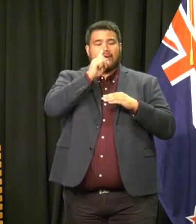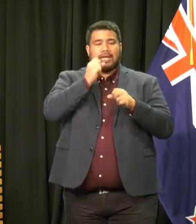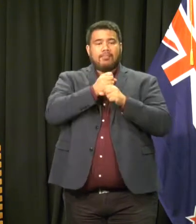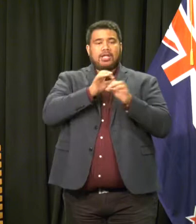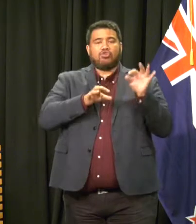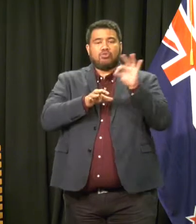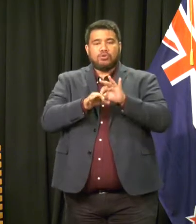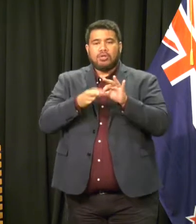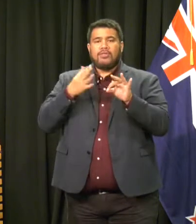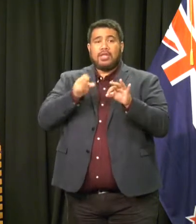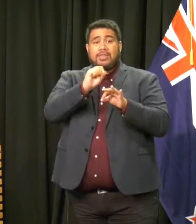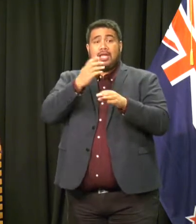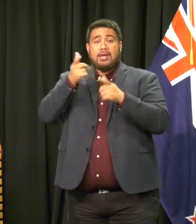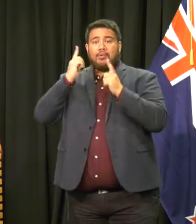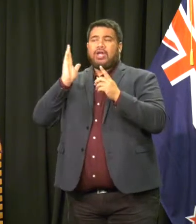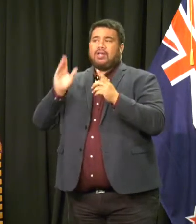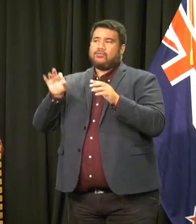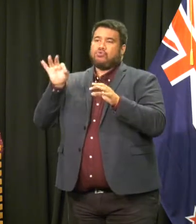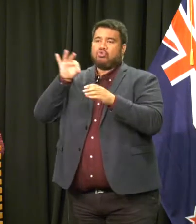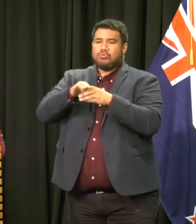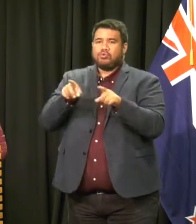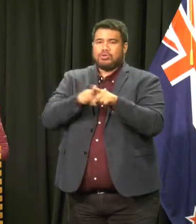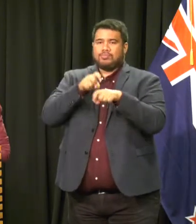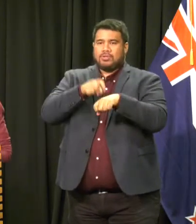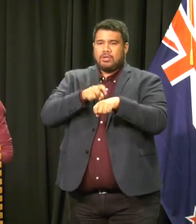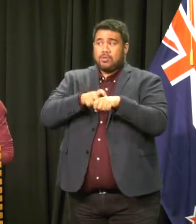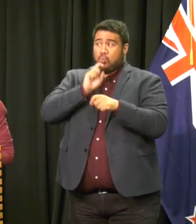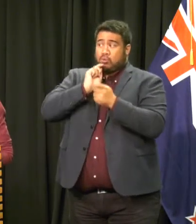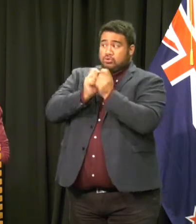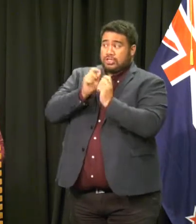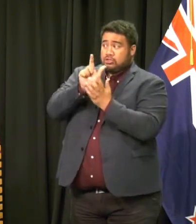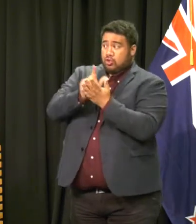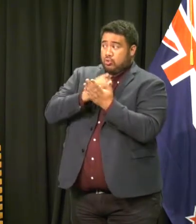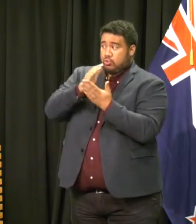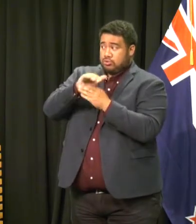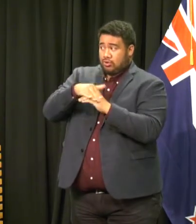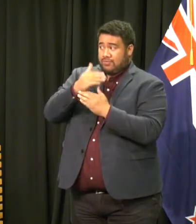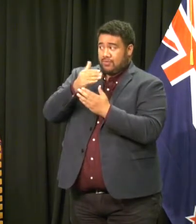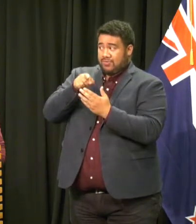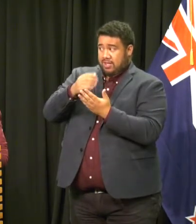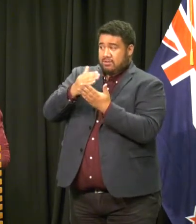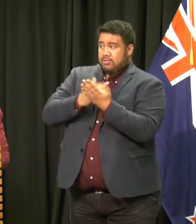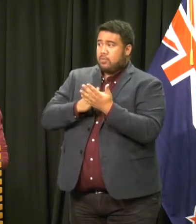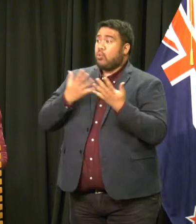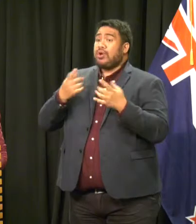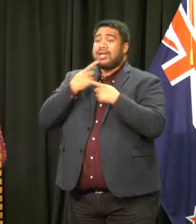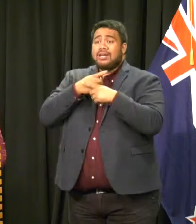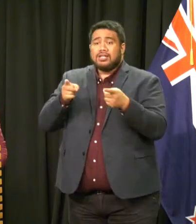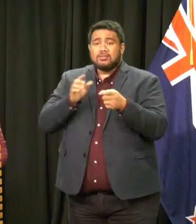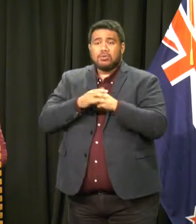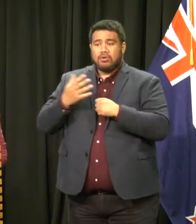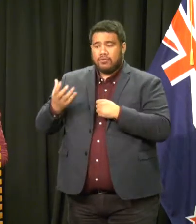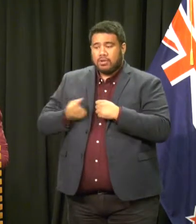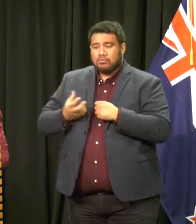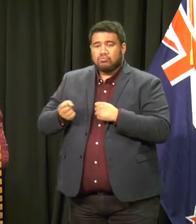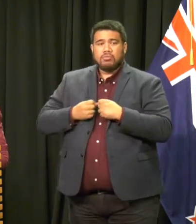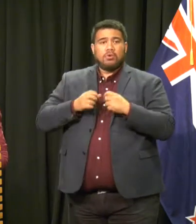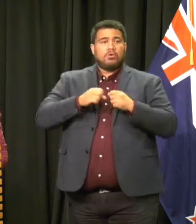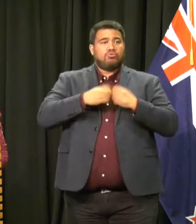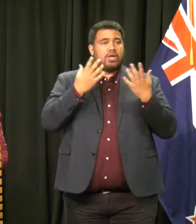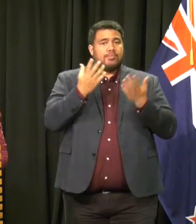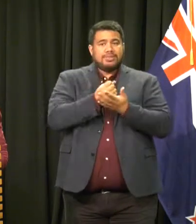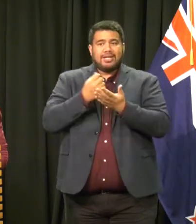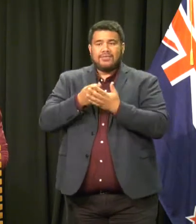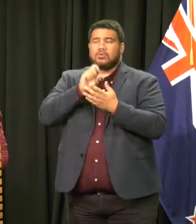contributions? Is that something being considered? Again, when we make any decisions related to retirement or savings, they will be announced. I'm not going to speculate